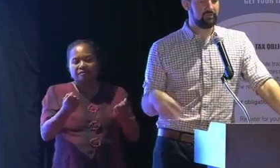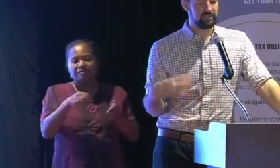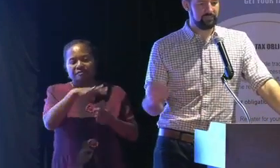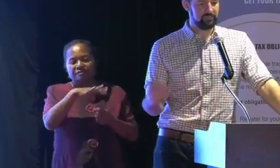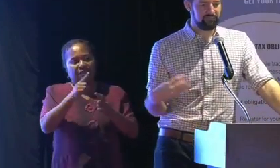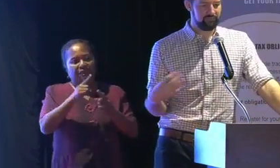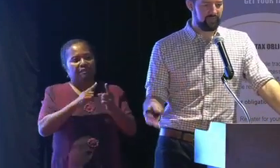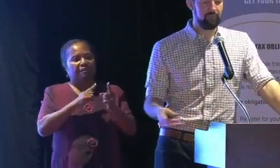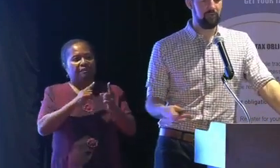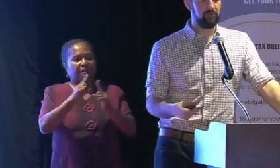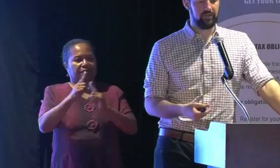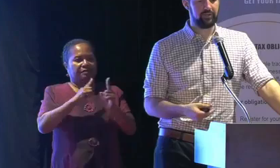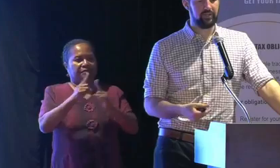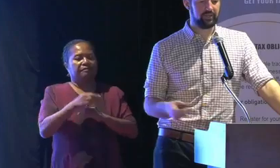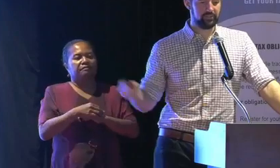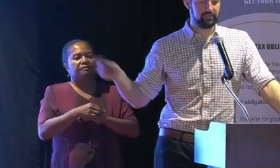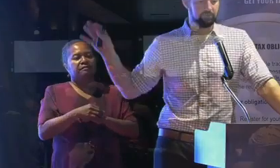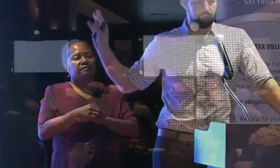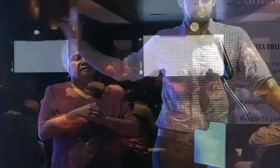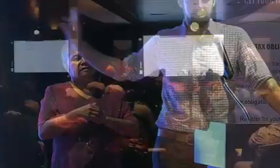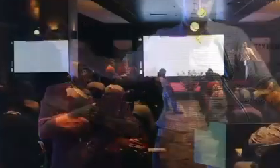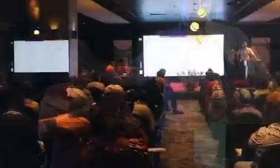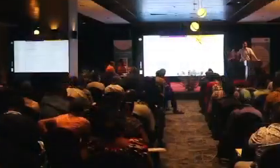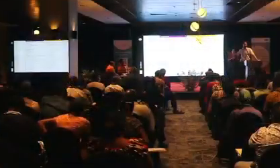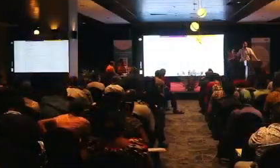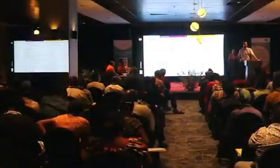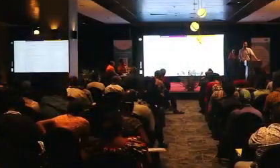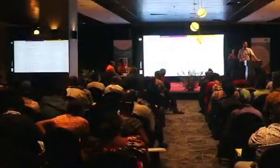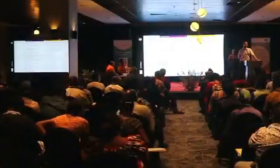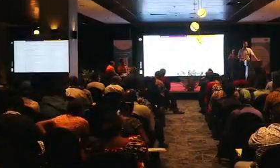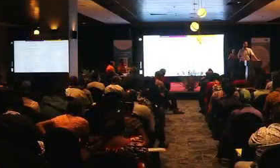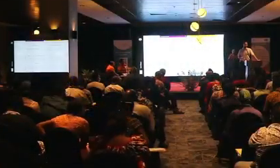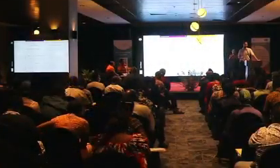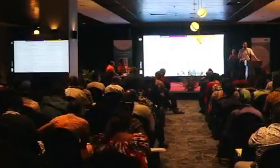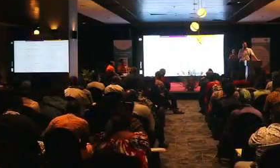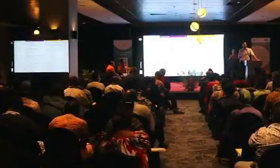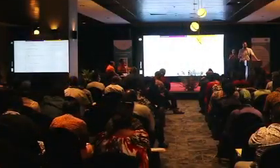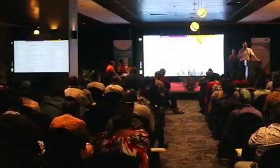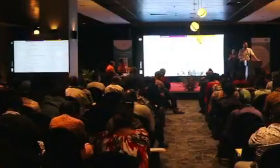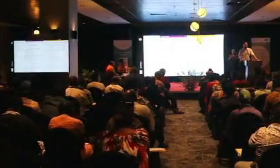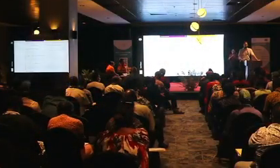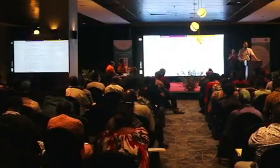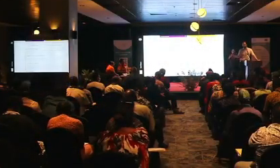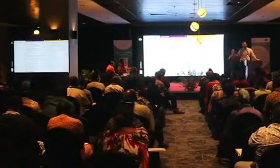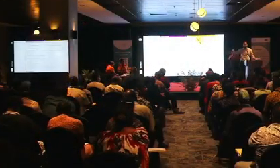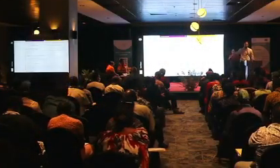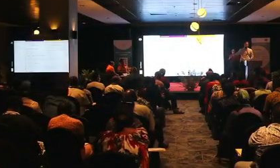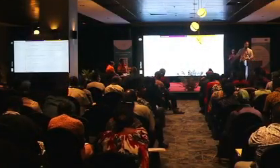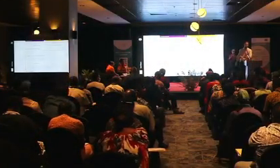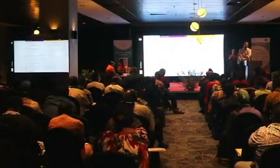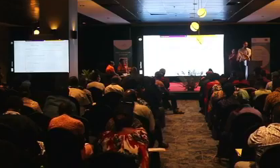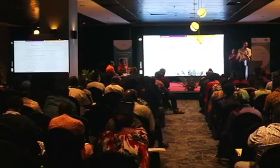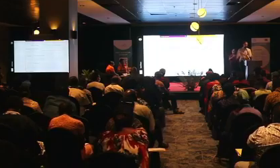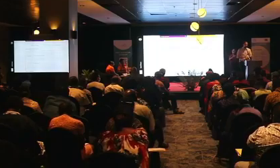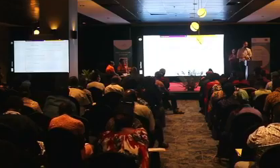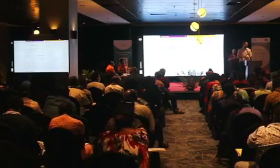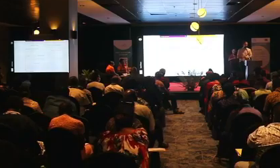don't need to resubmit that through email or anything. You just put it in the same lodgement ID that